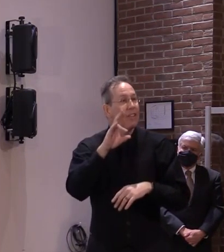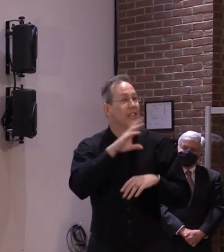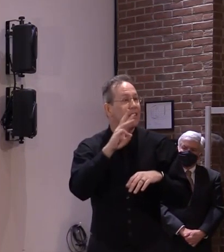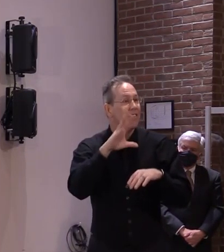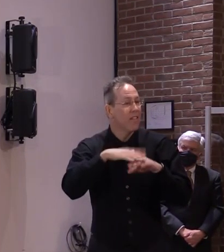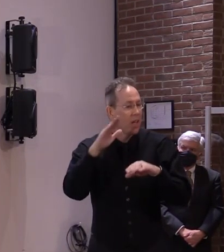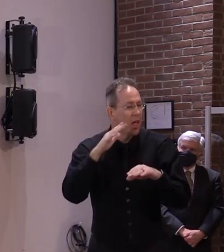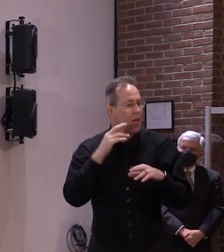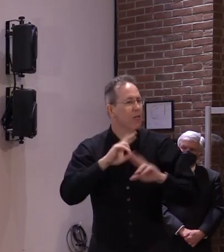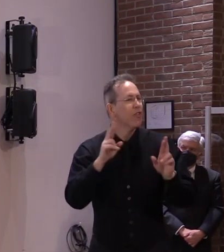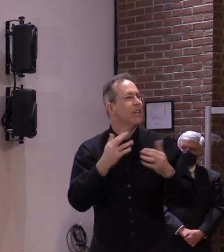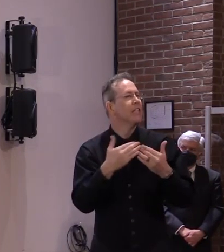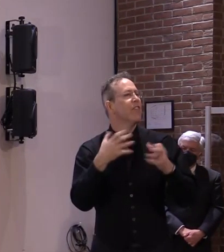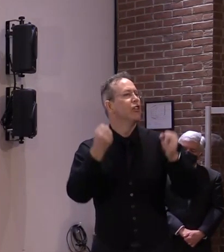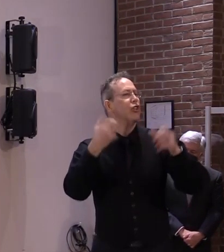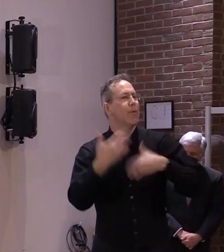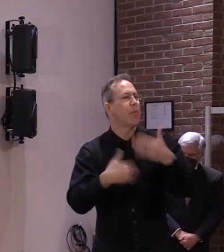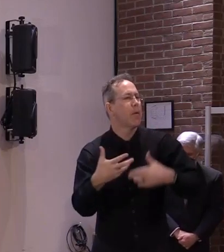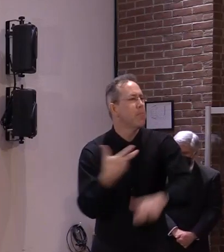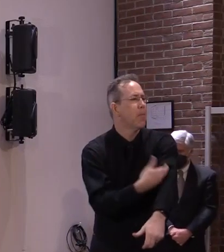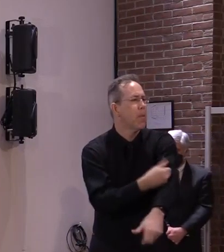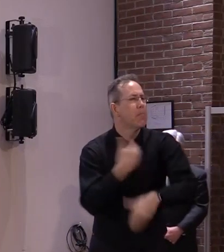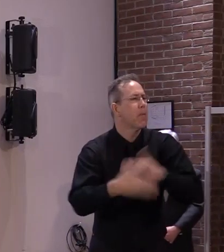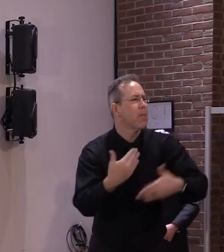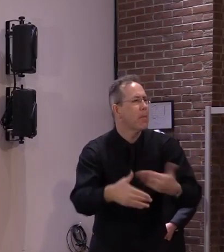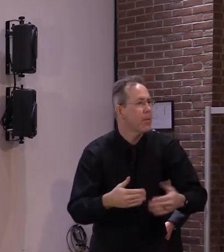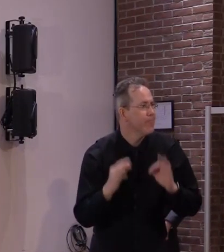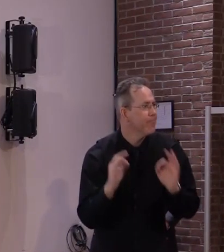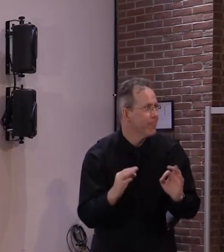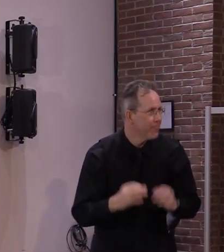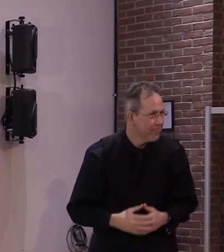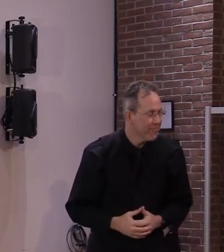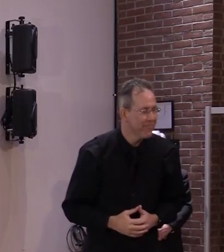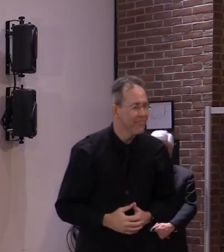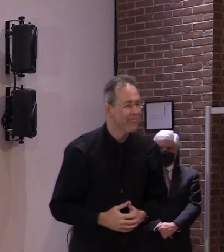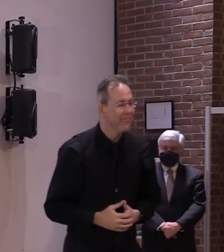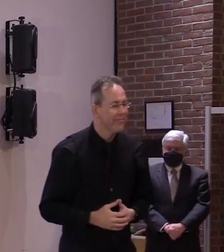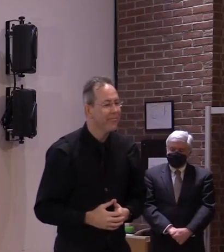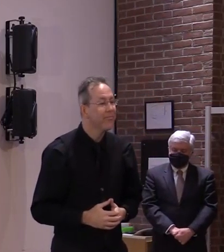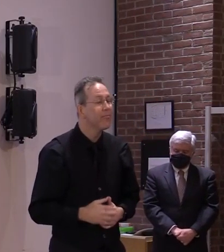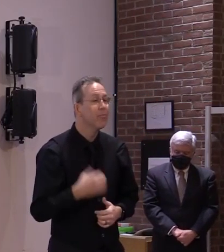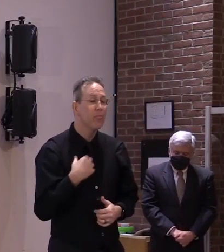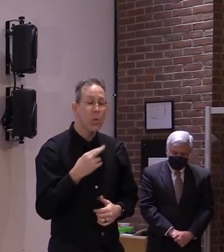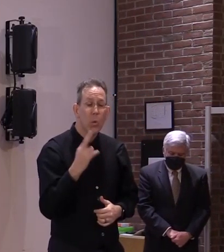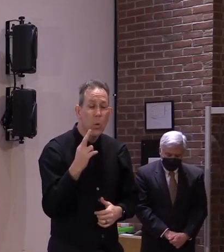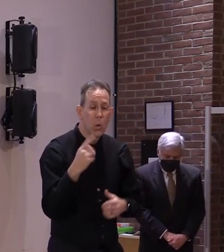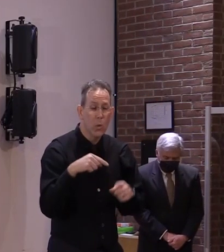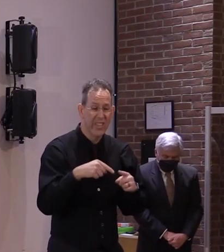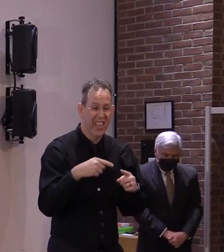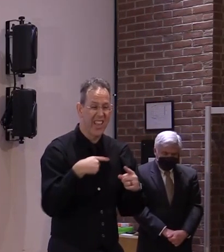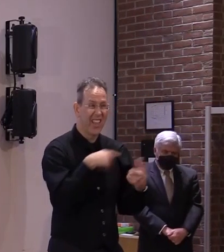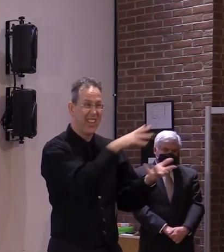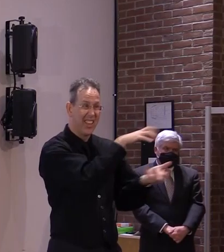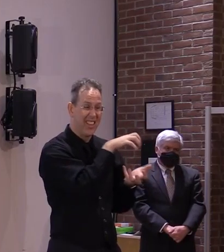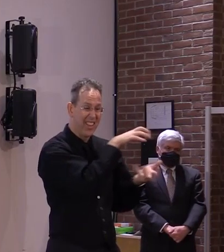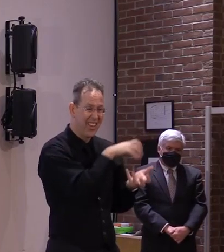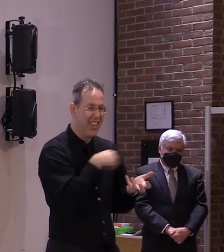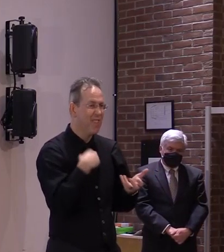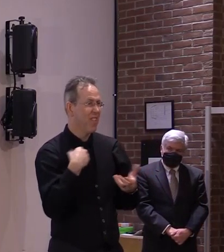government. In this race, getting people at greatest risk for severe illness or death vaccinated